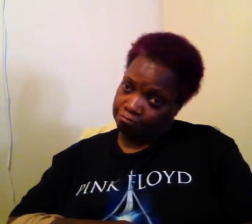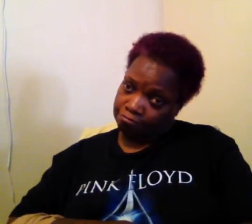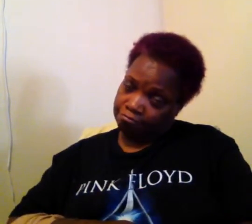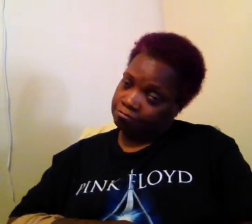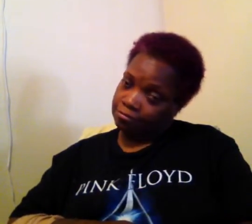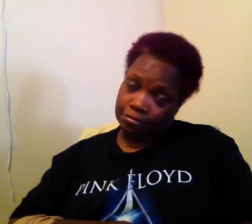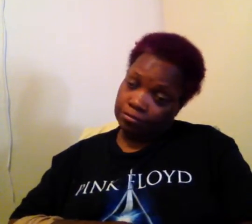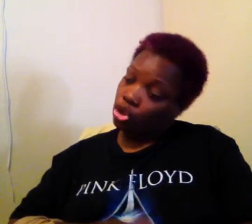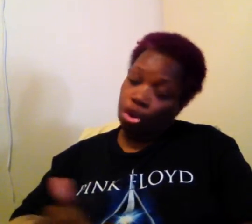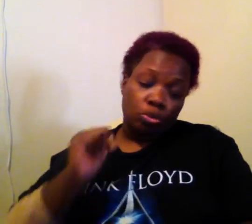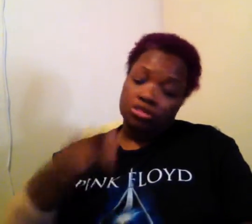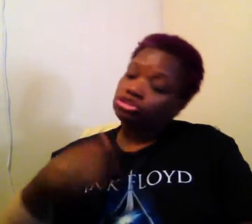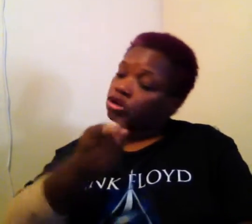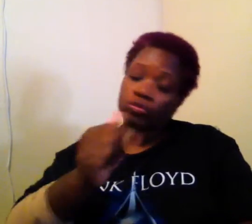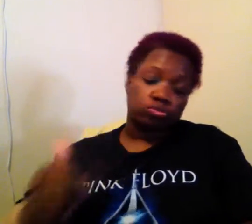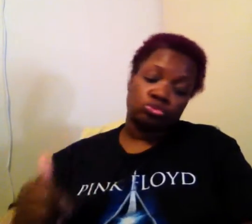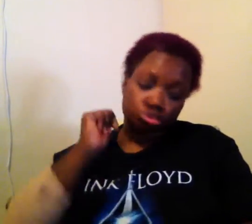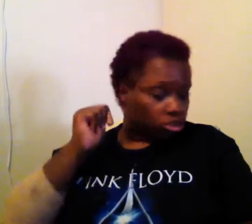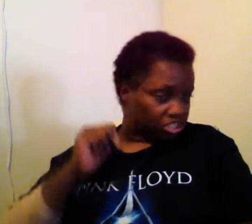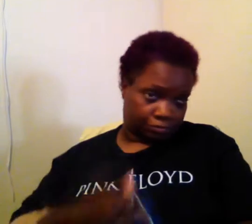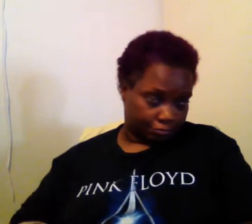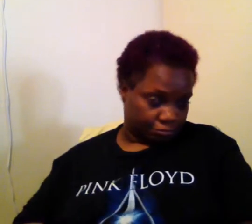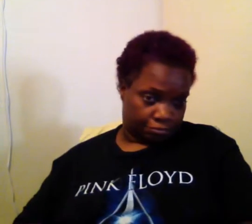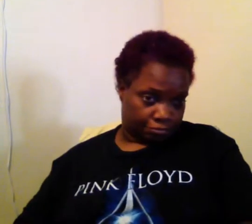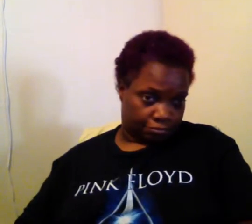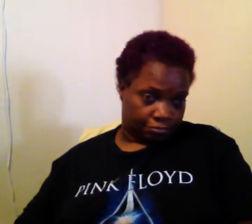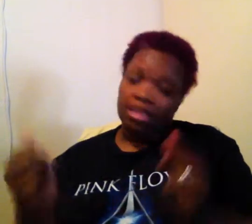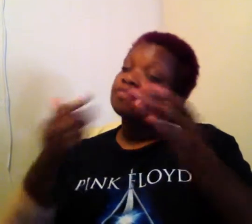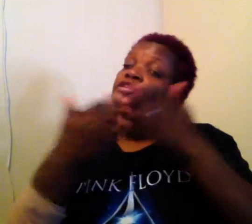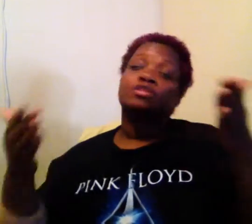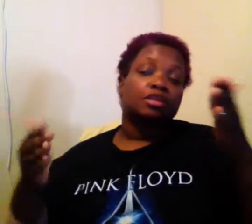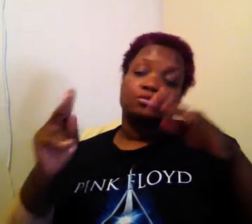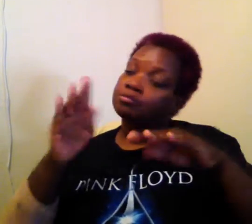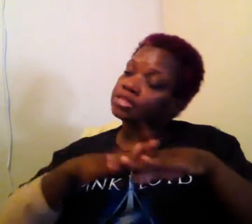I'll work to... ...we... ...we've... ...be...